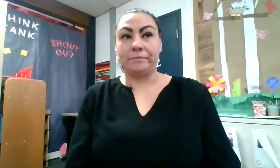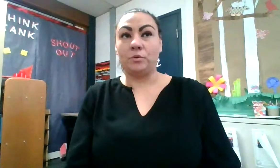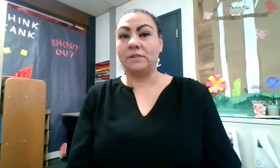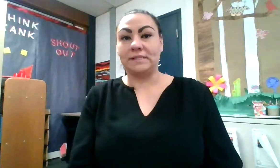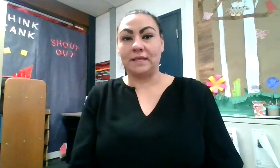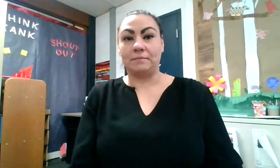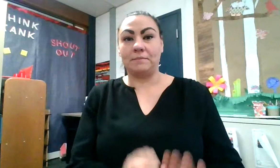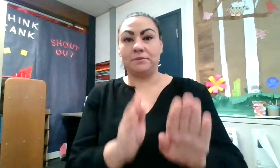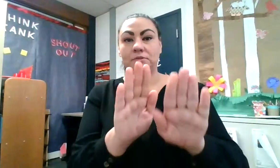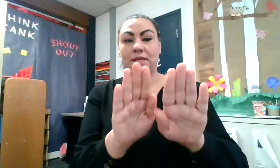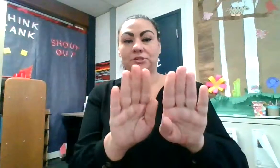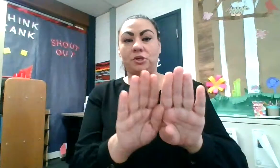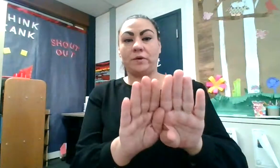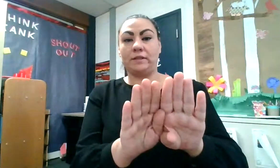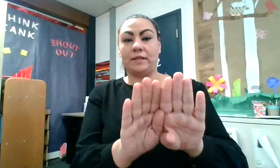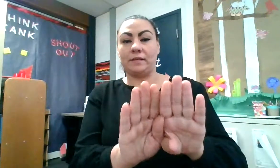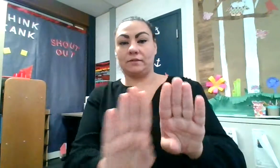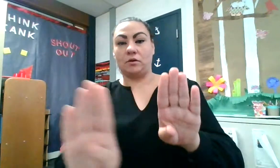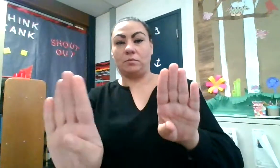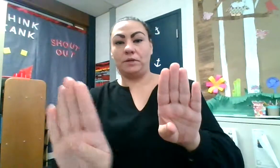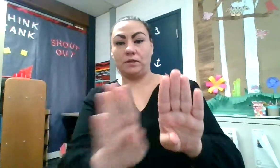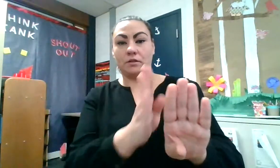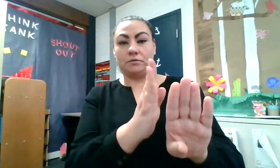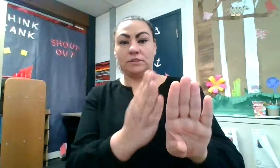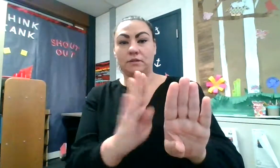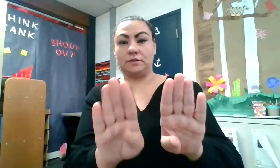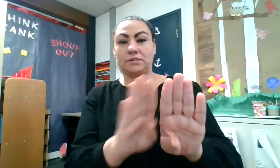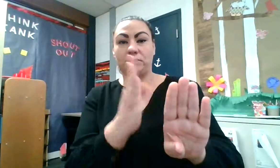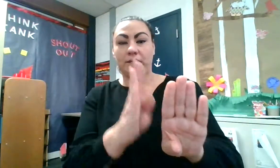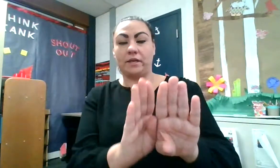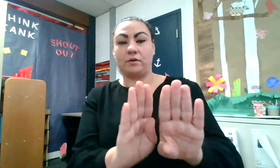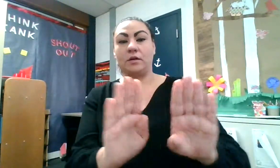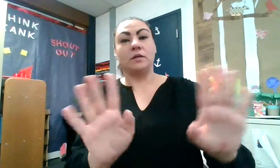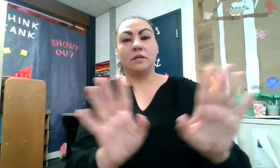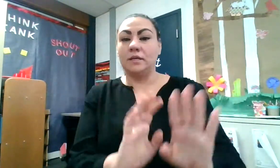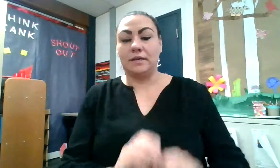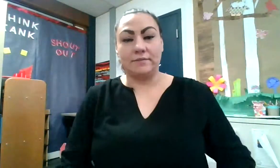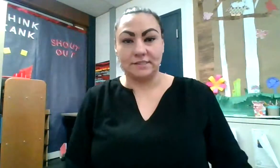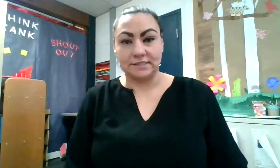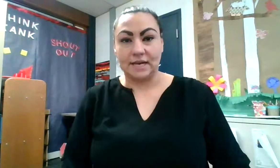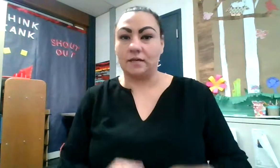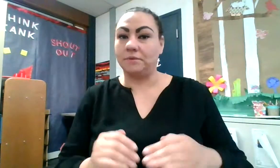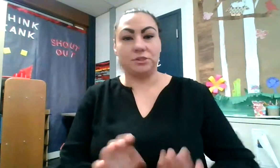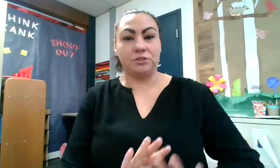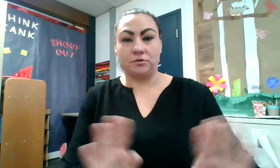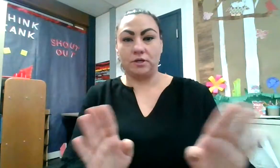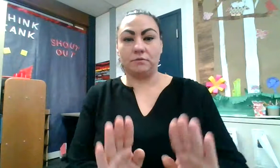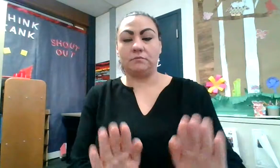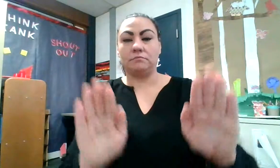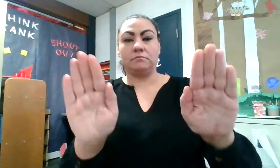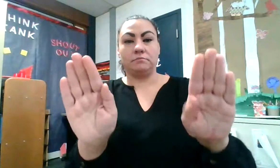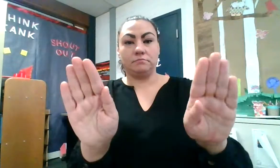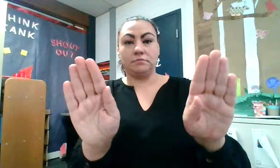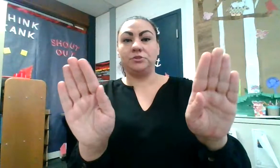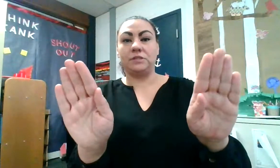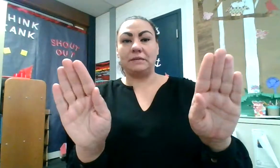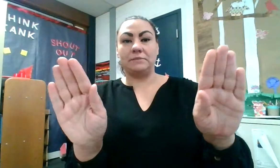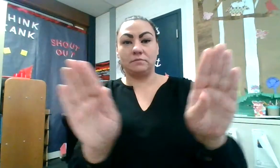You will see a lot of people like showing like the opening and closing or the swinging or if it's a slider, but just door 2 times.